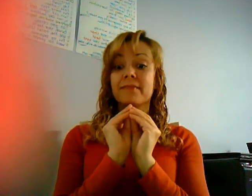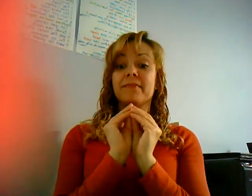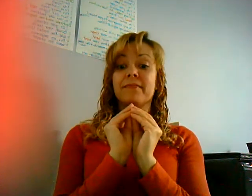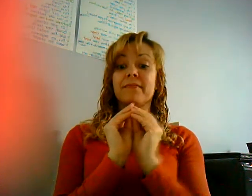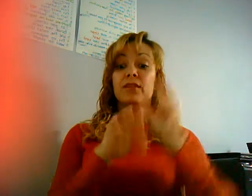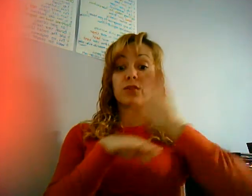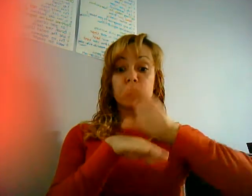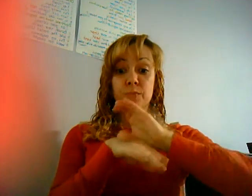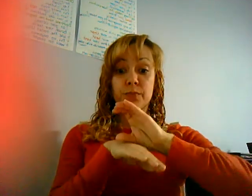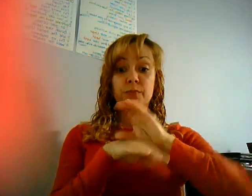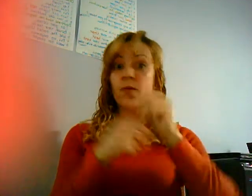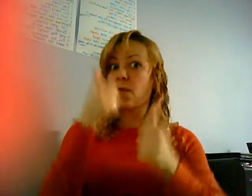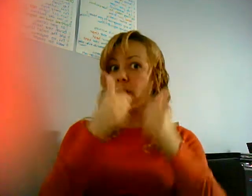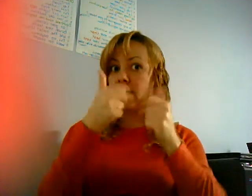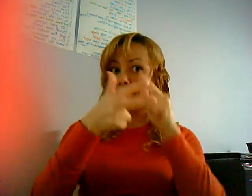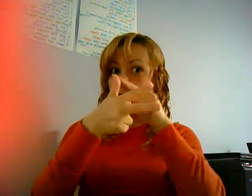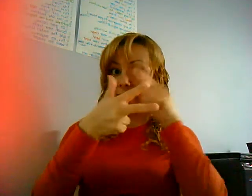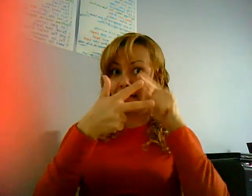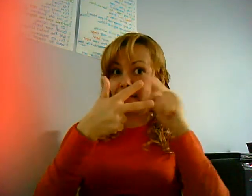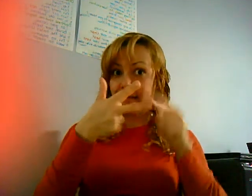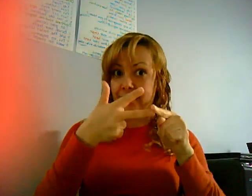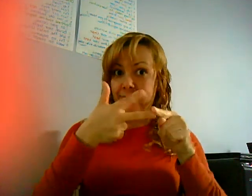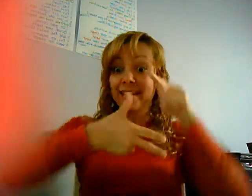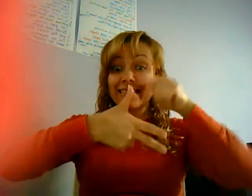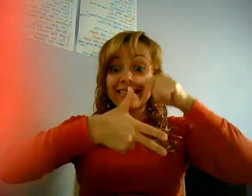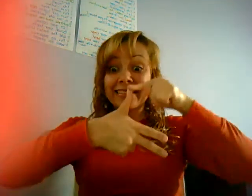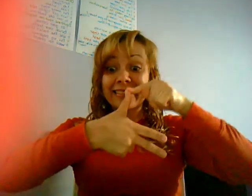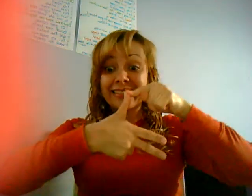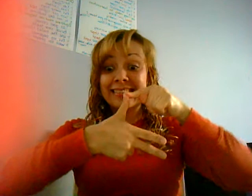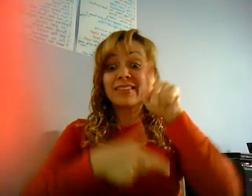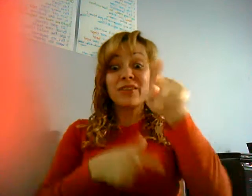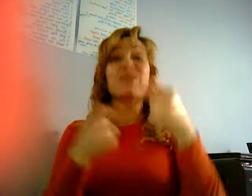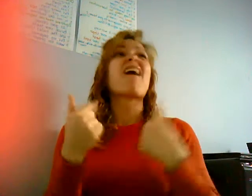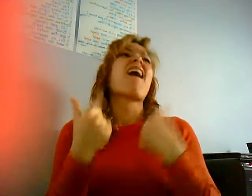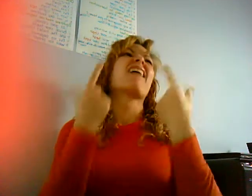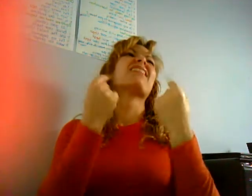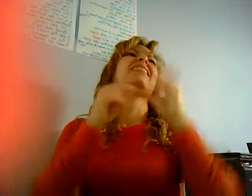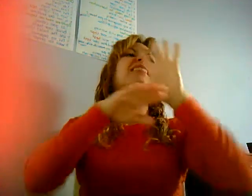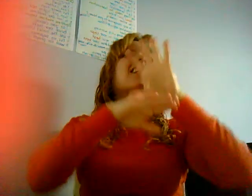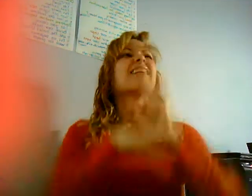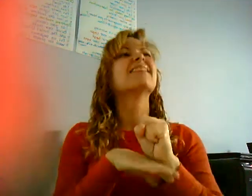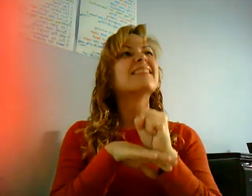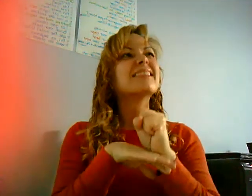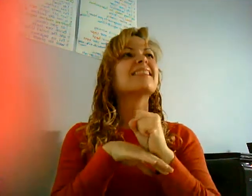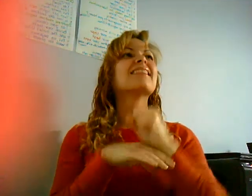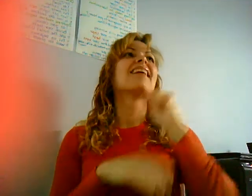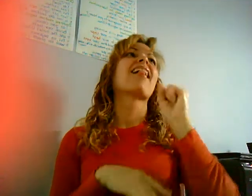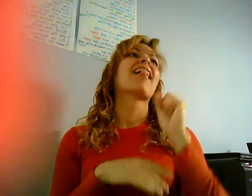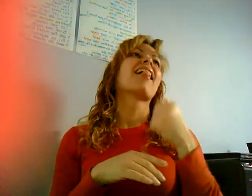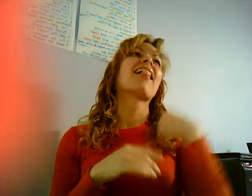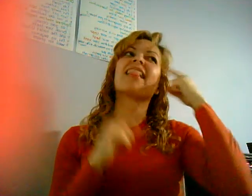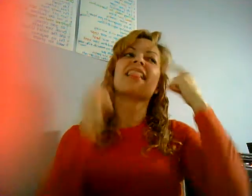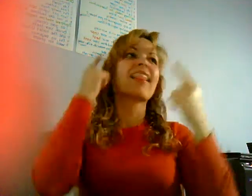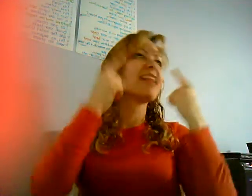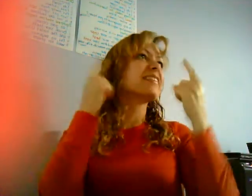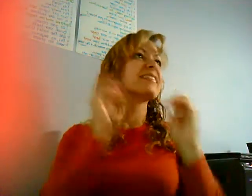When you meet in the church, which one of these three describes you? First, I do this out of habit and I